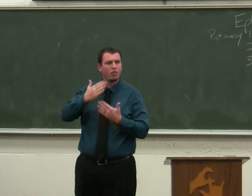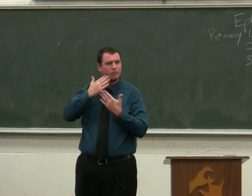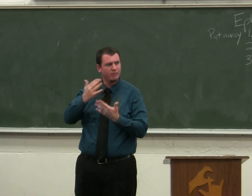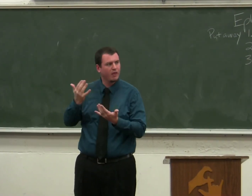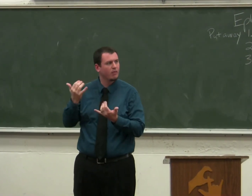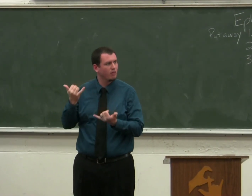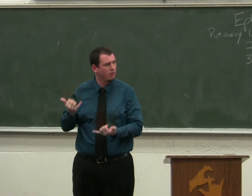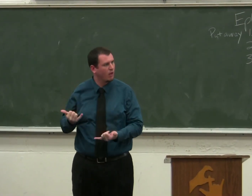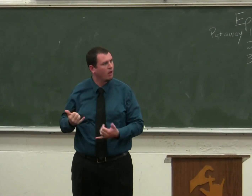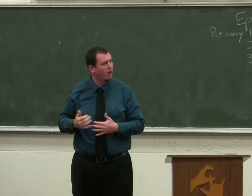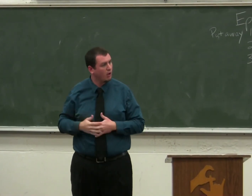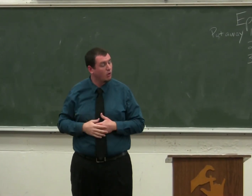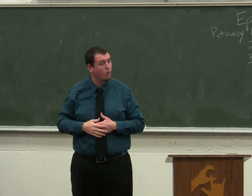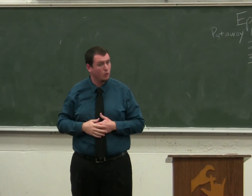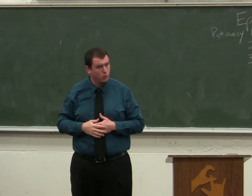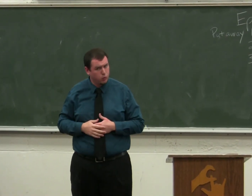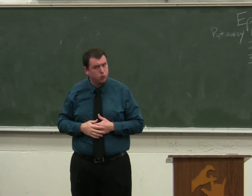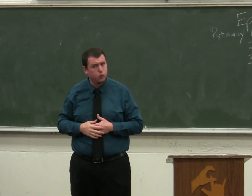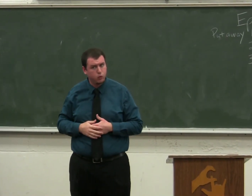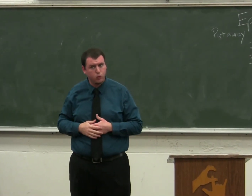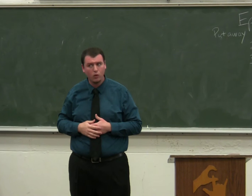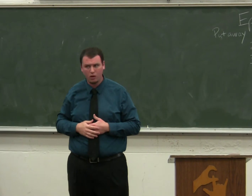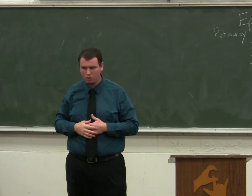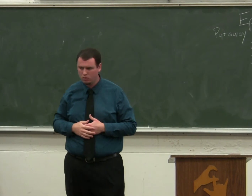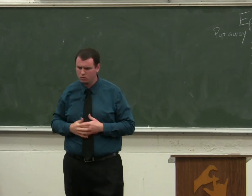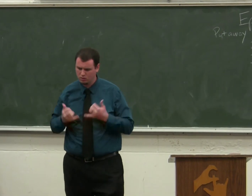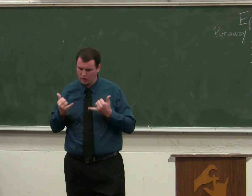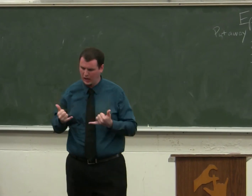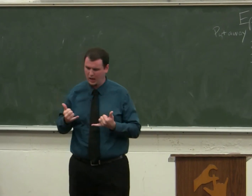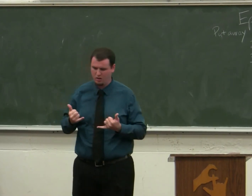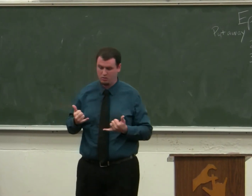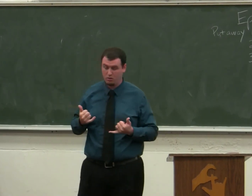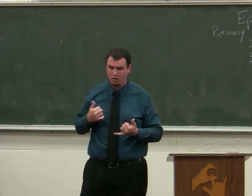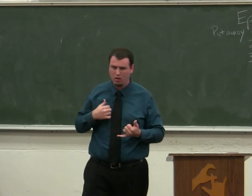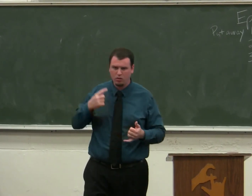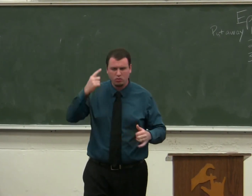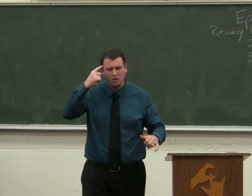I really do appreciate that. I am so thankful for that now.